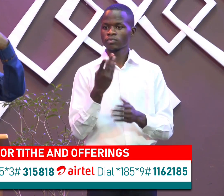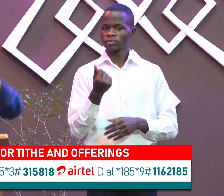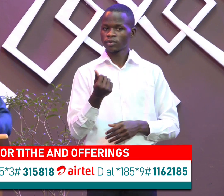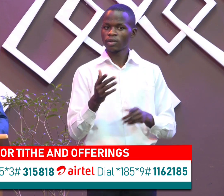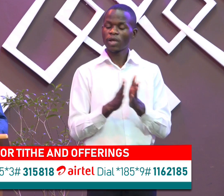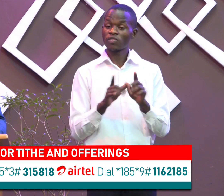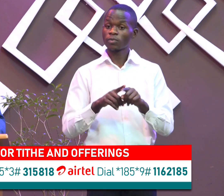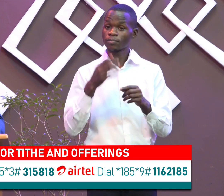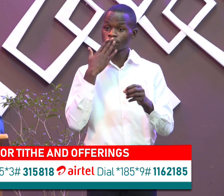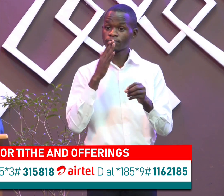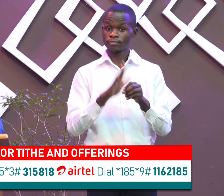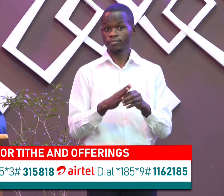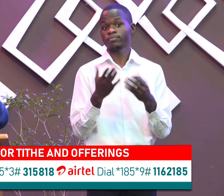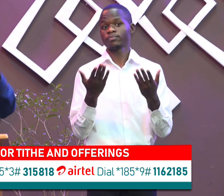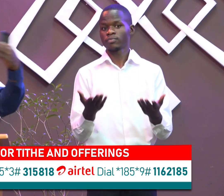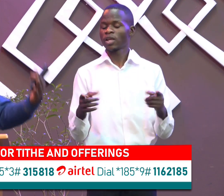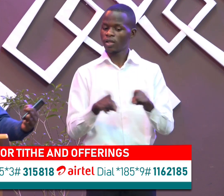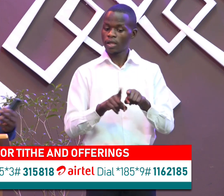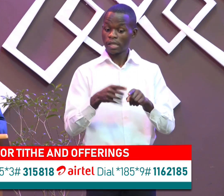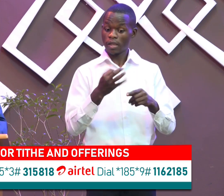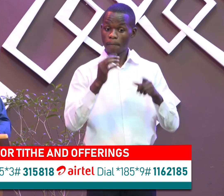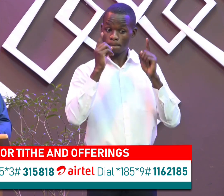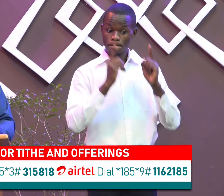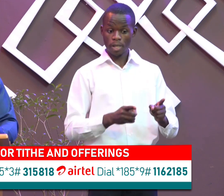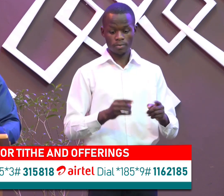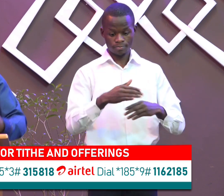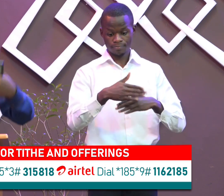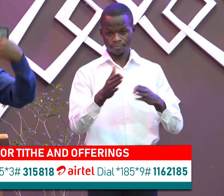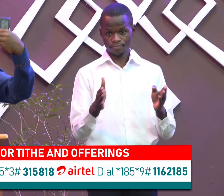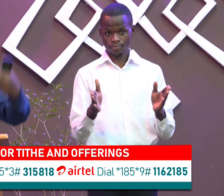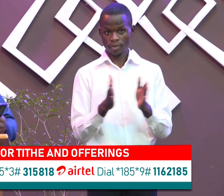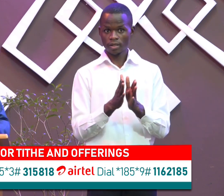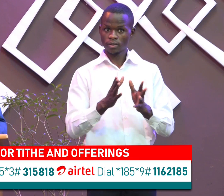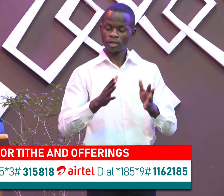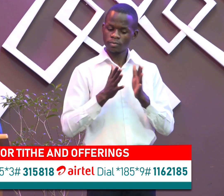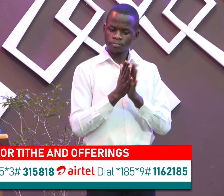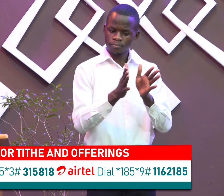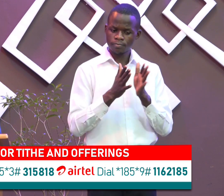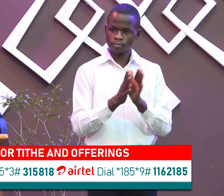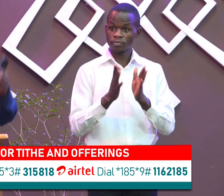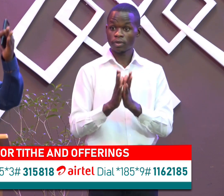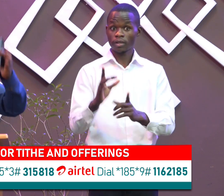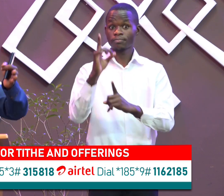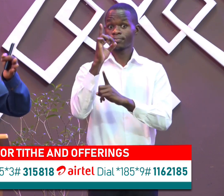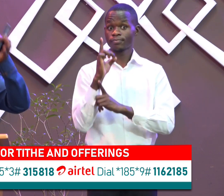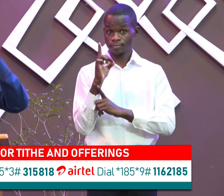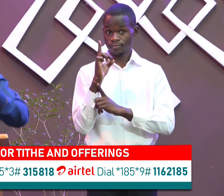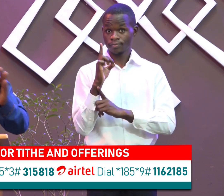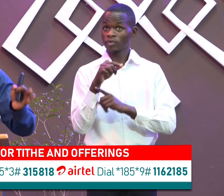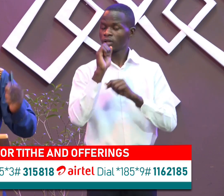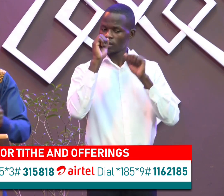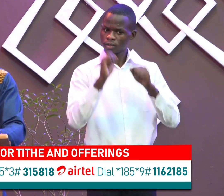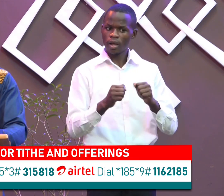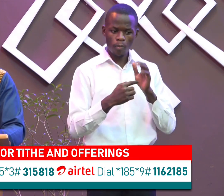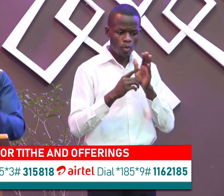era bw'otuuka ku gate offices ne bwe ziba nzigale n'onyonnyola asikaali akulage